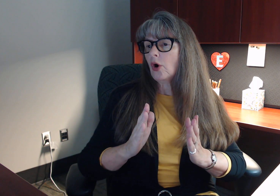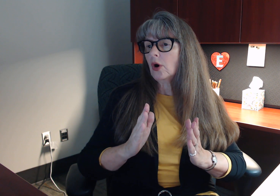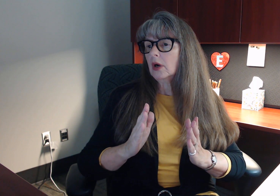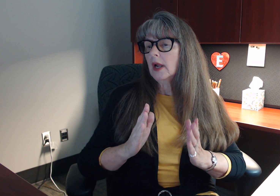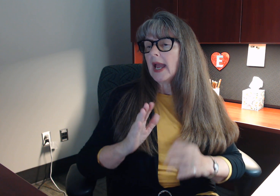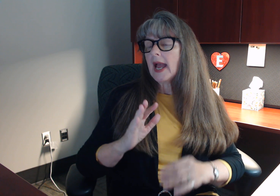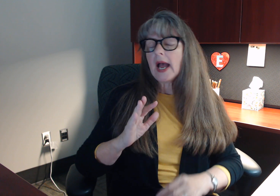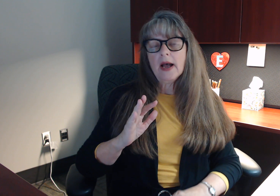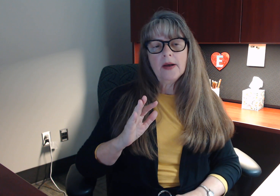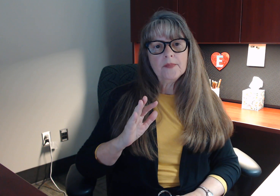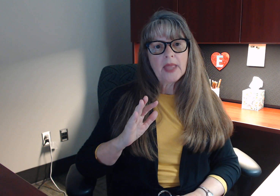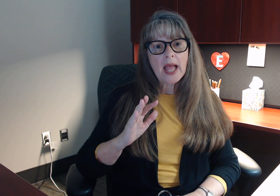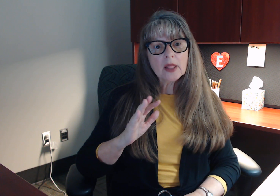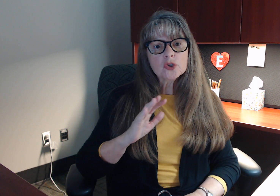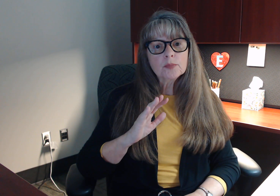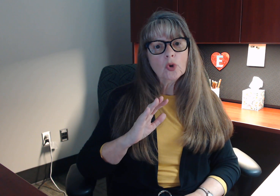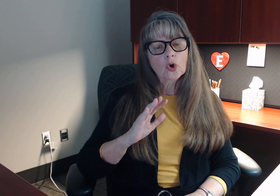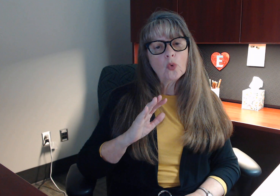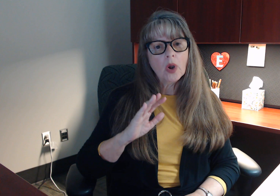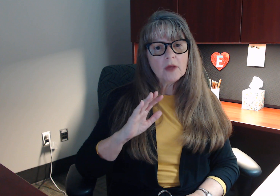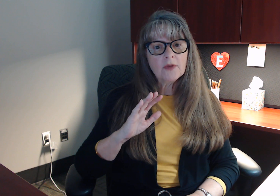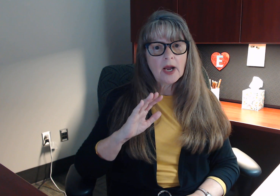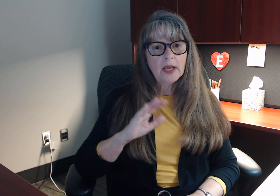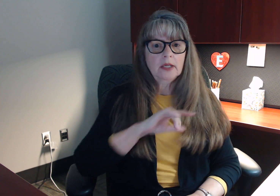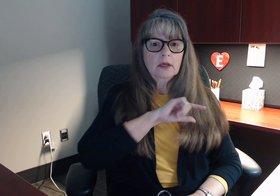are eligible or qualify.